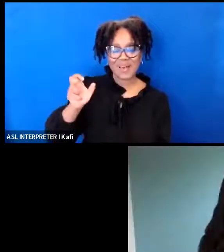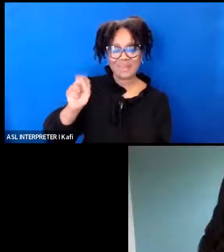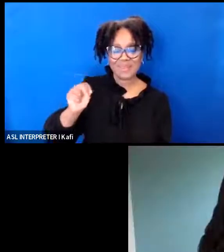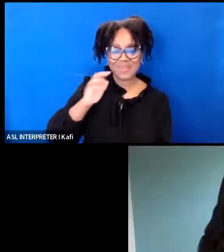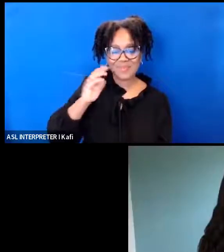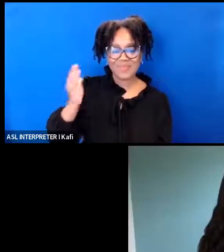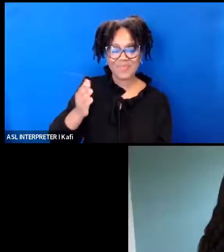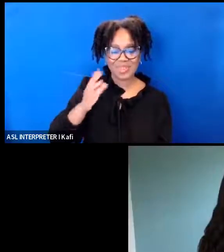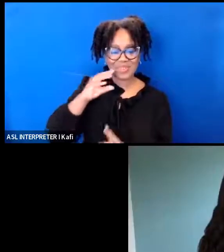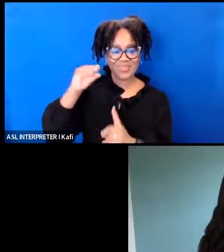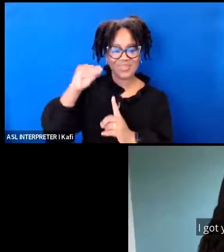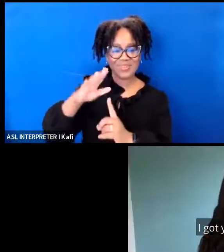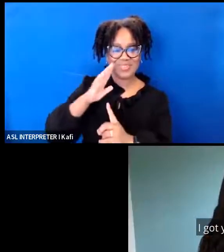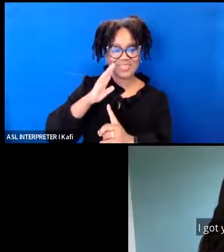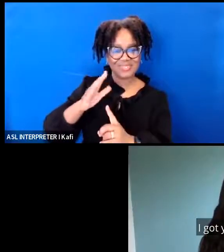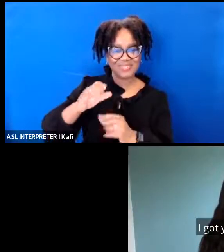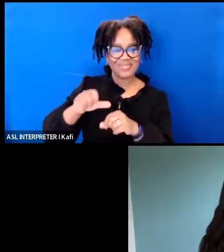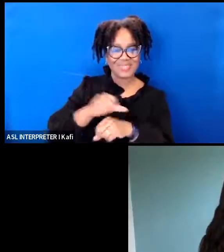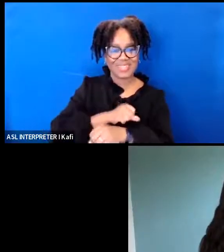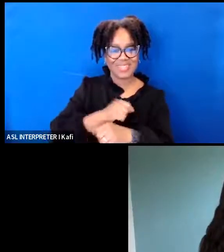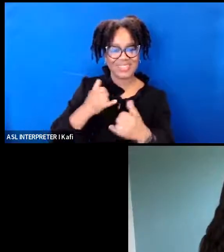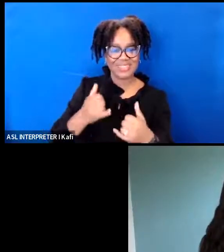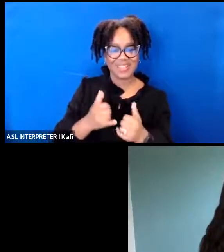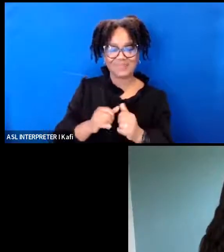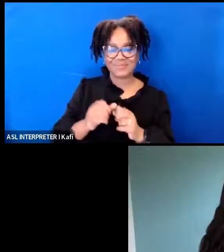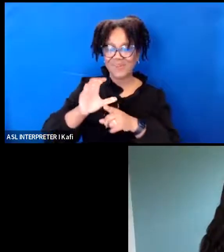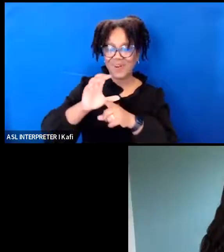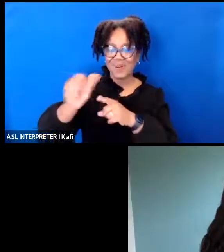awesome all right i got you up here now